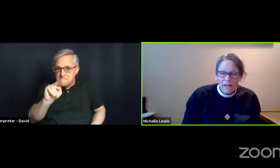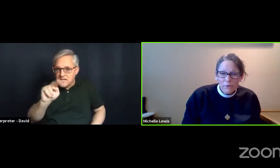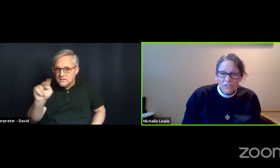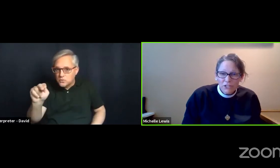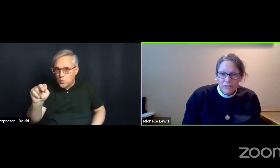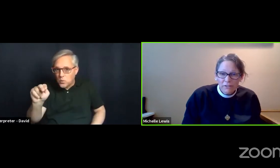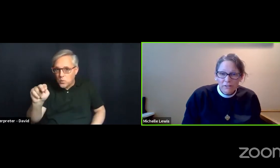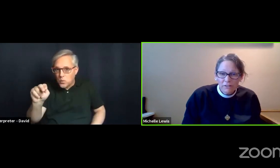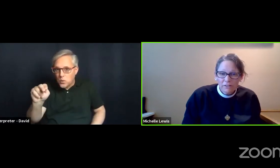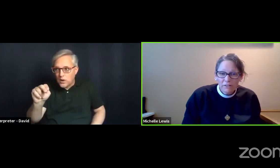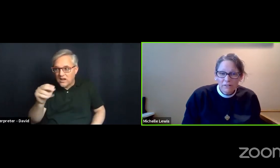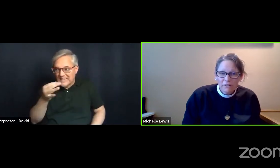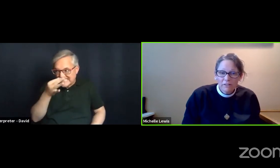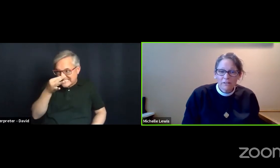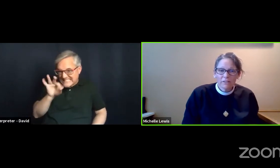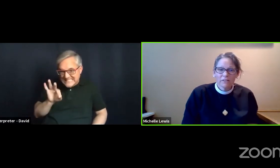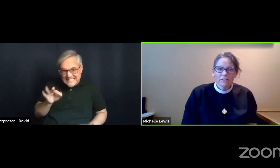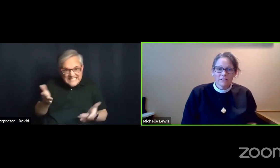in a county jail,